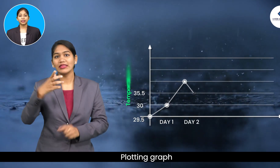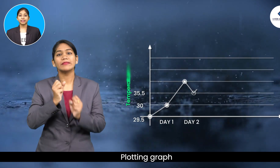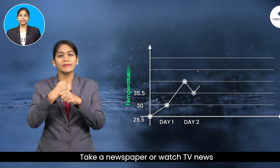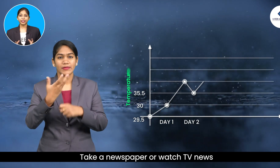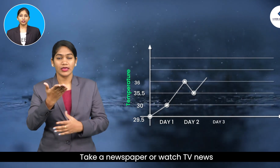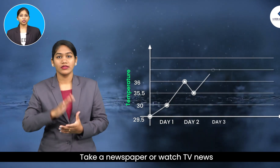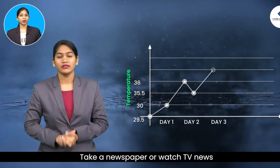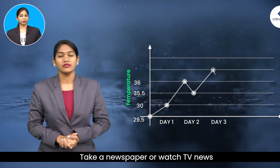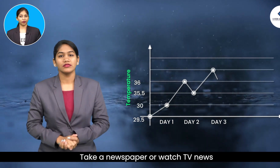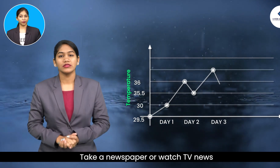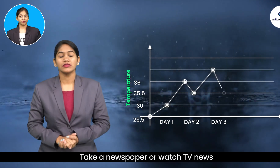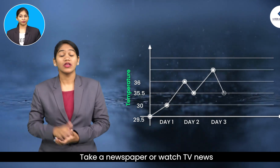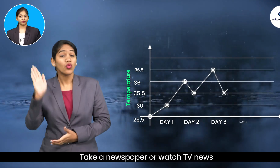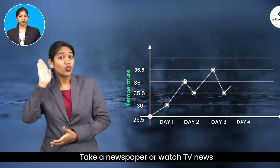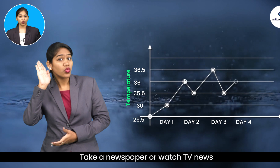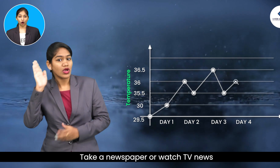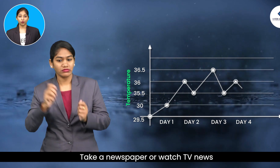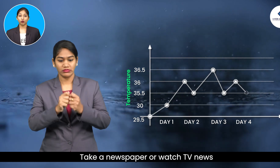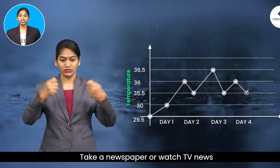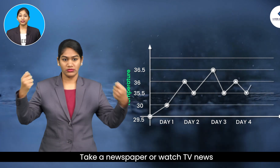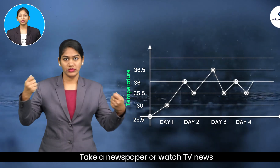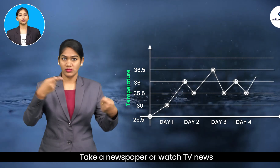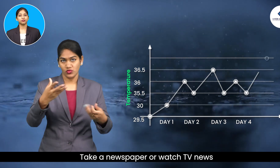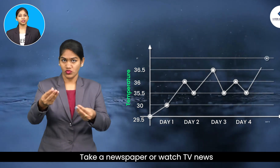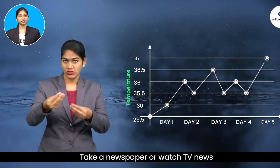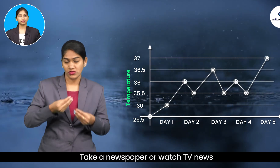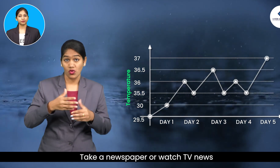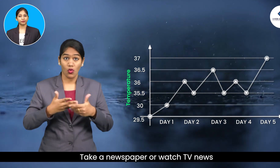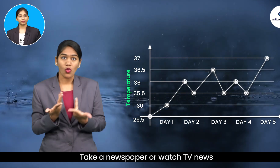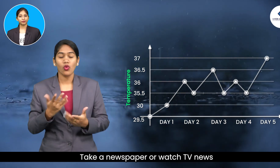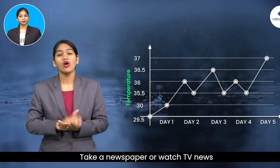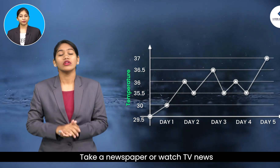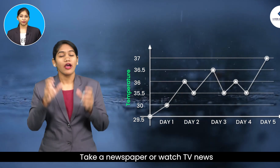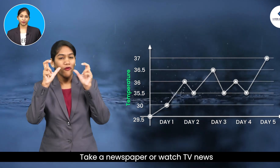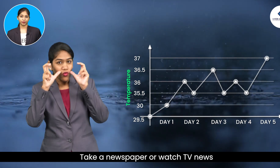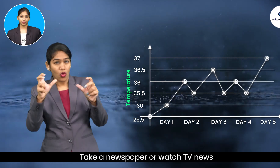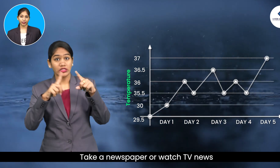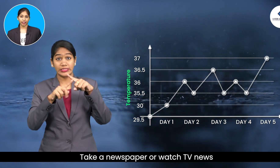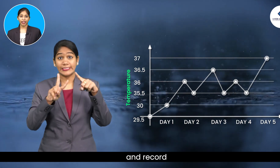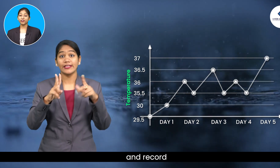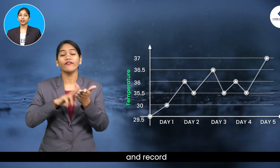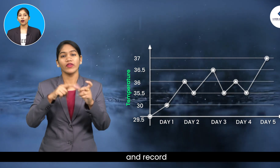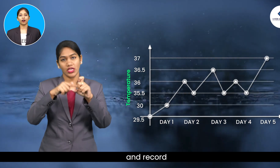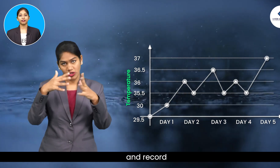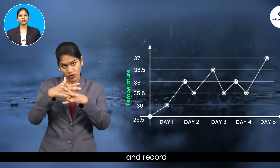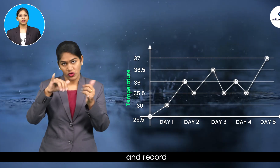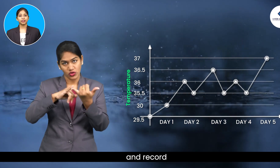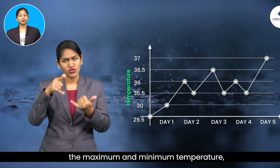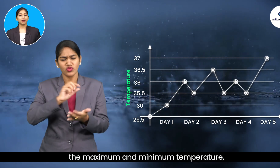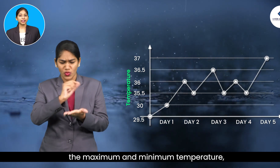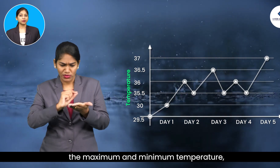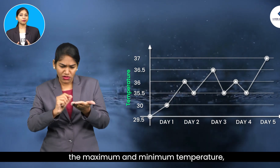Take a newspaper Or watch TV news And record